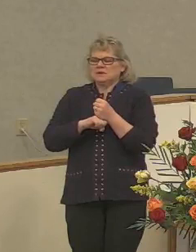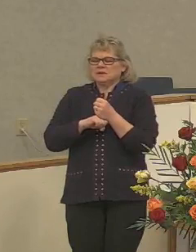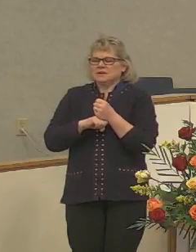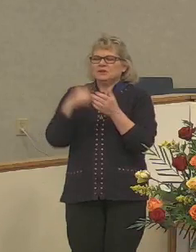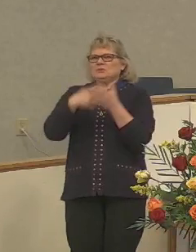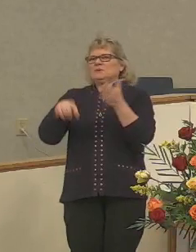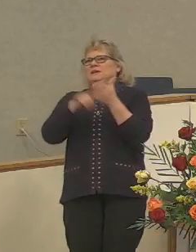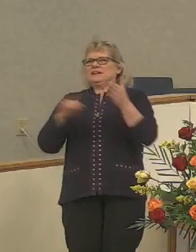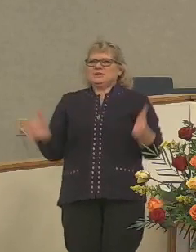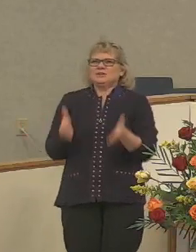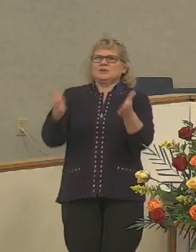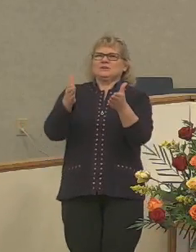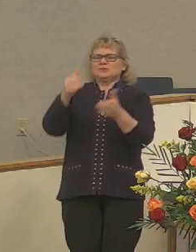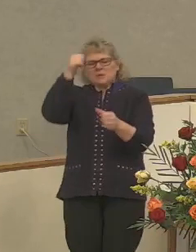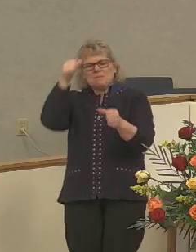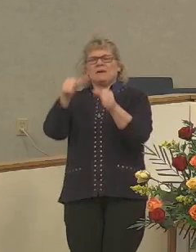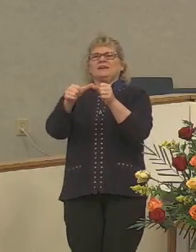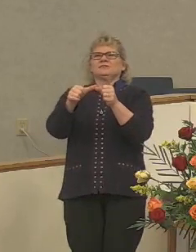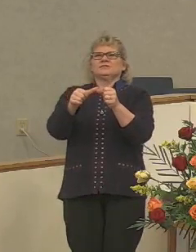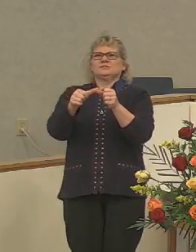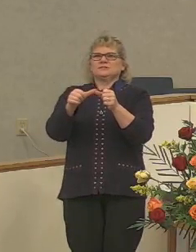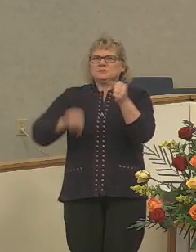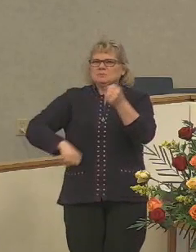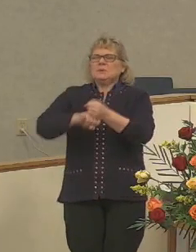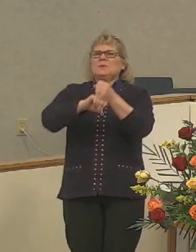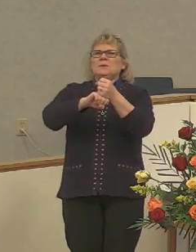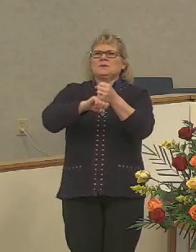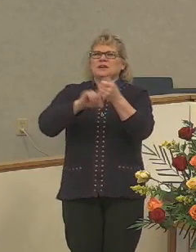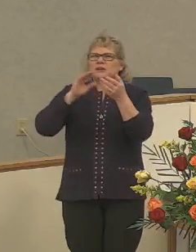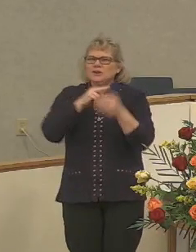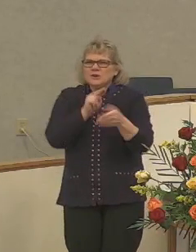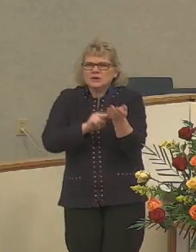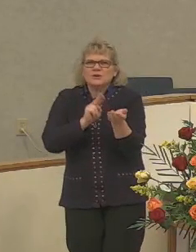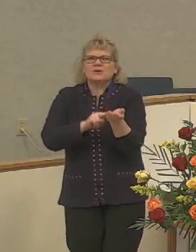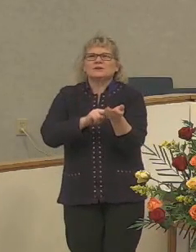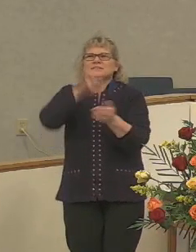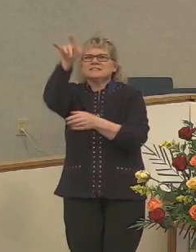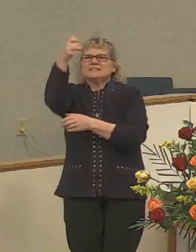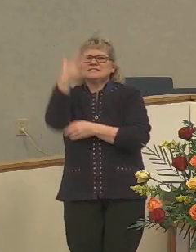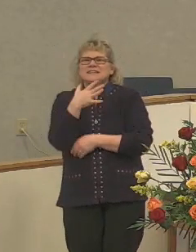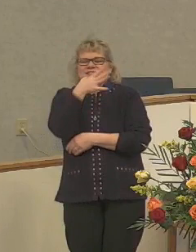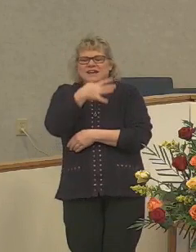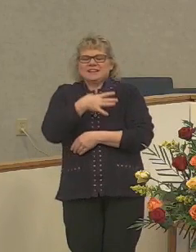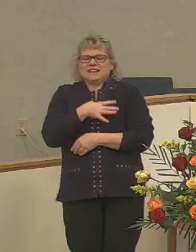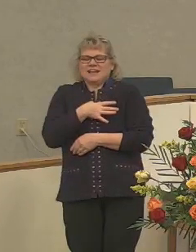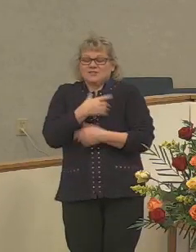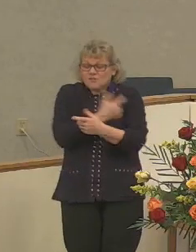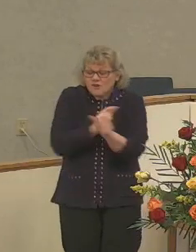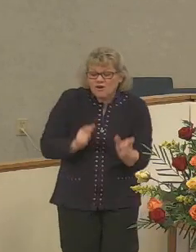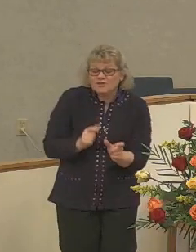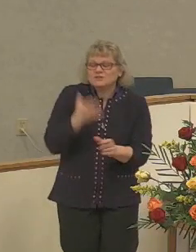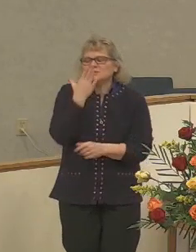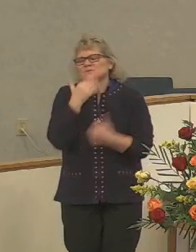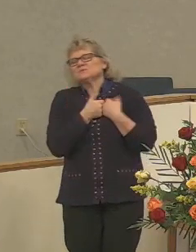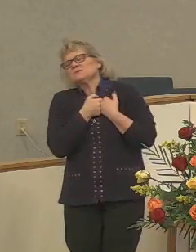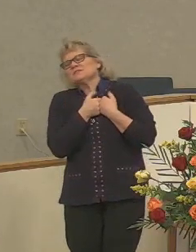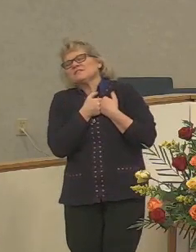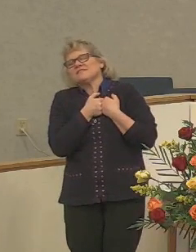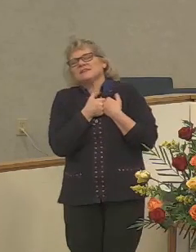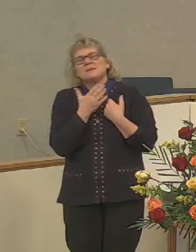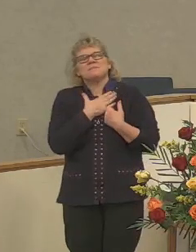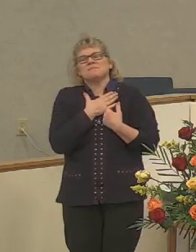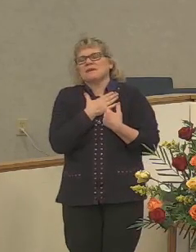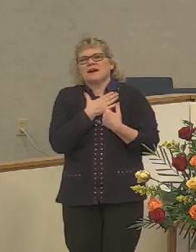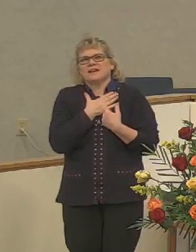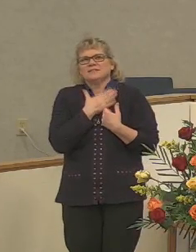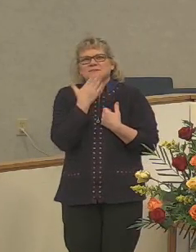critic, encourager, reminder, supporter, nurse, sunshine lady, gardener, sweetheart, and my